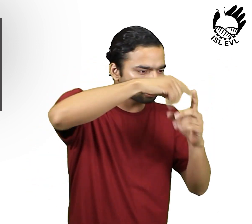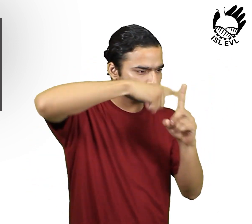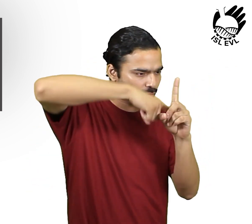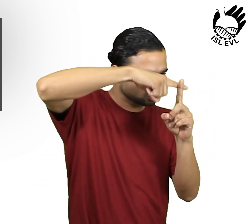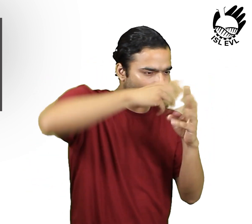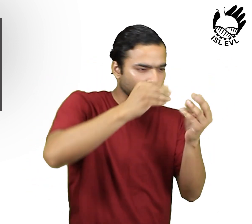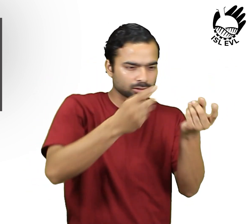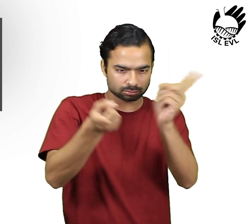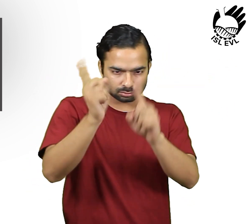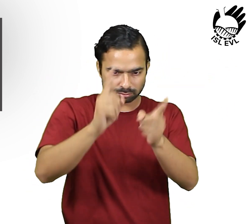bottom.